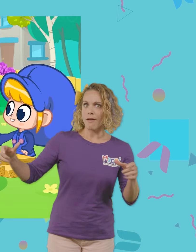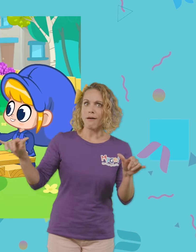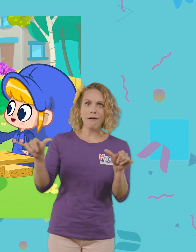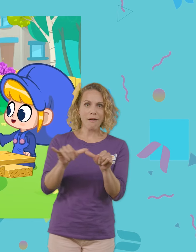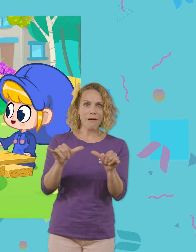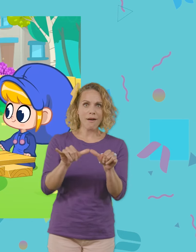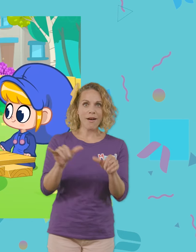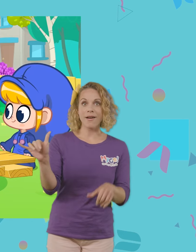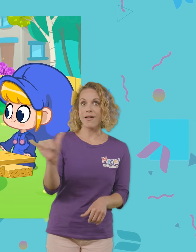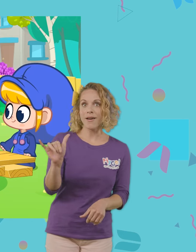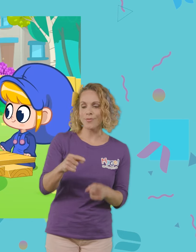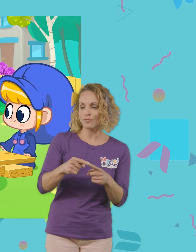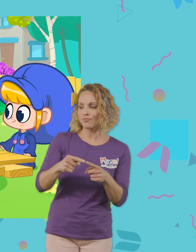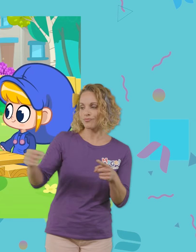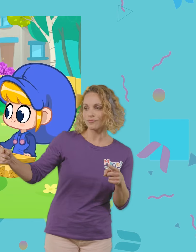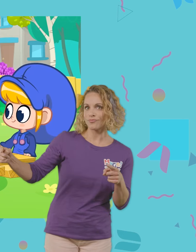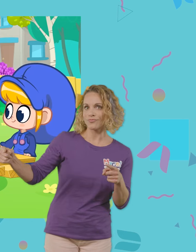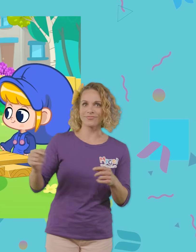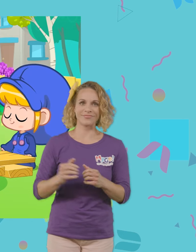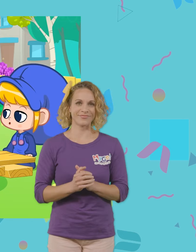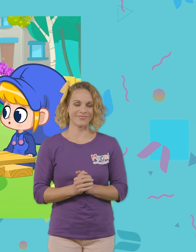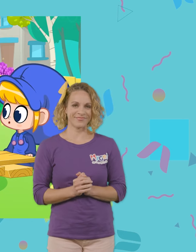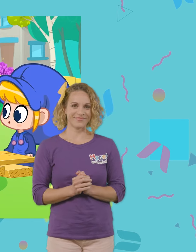the right length.